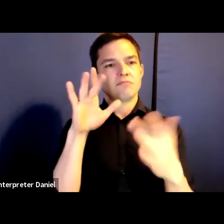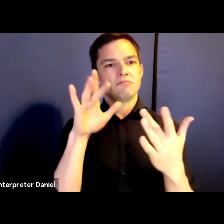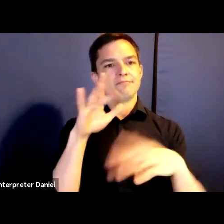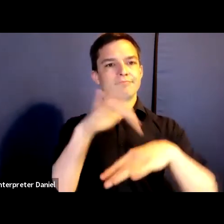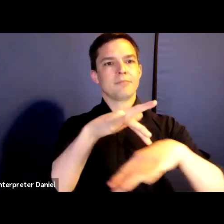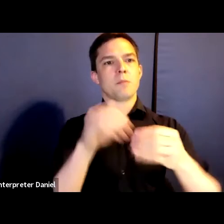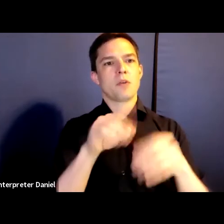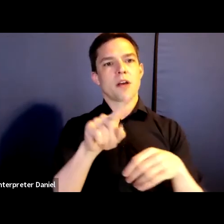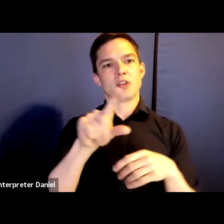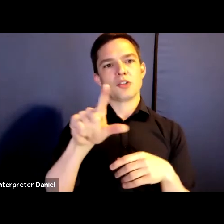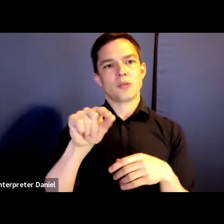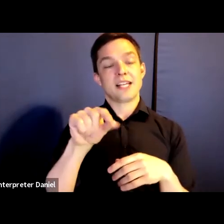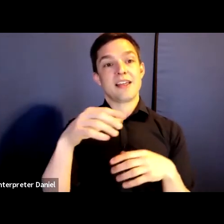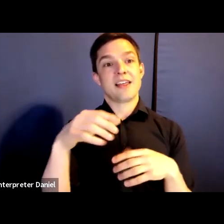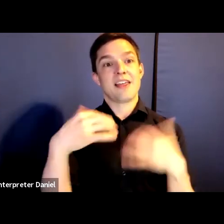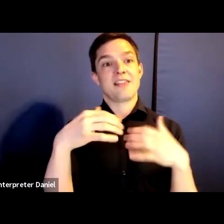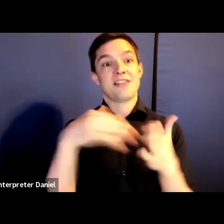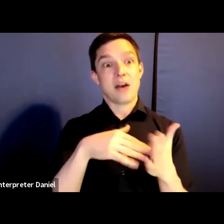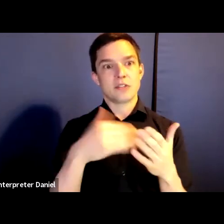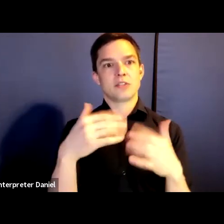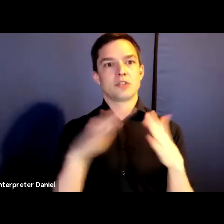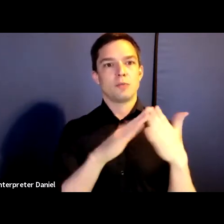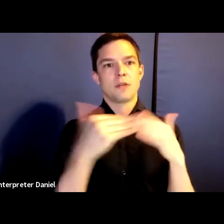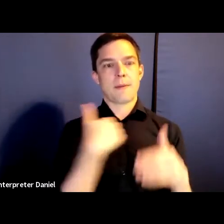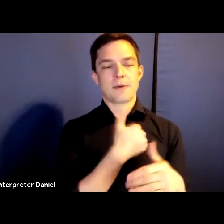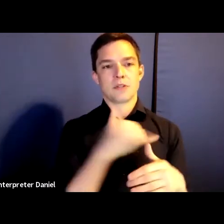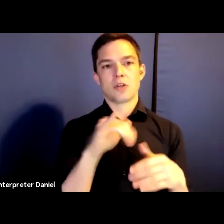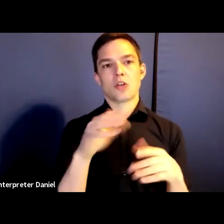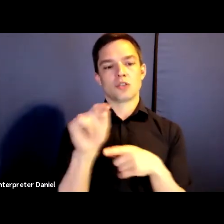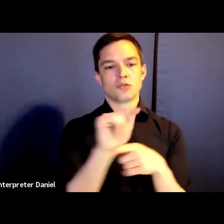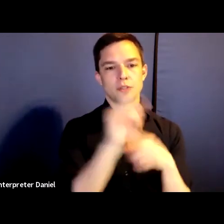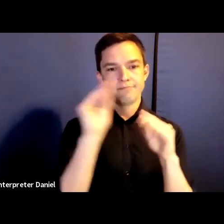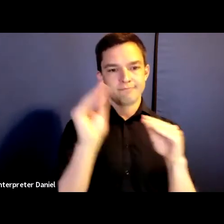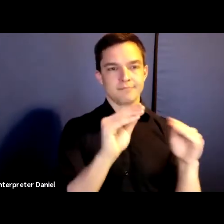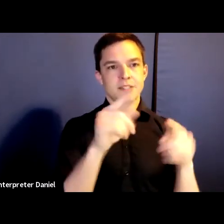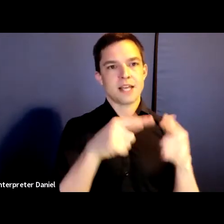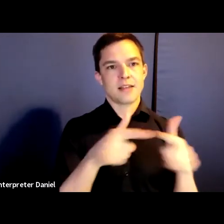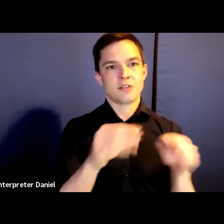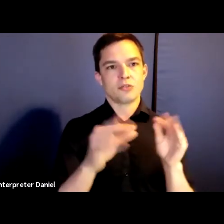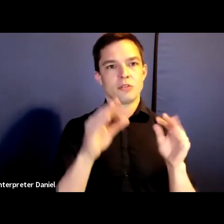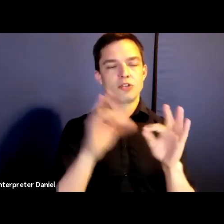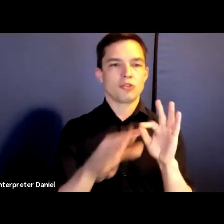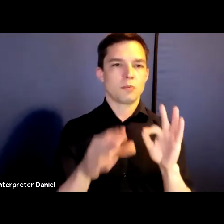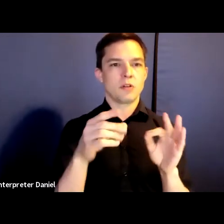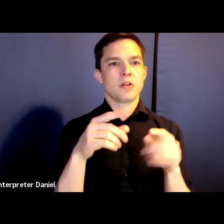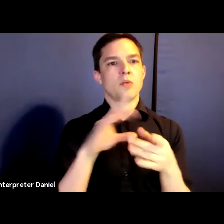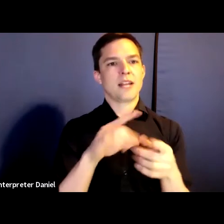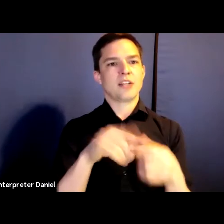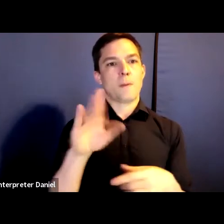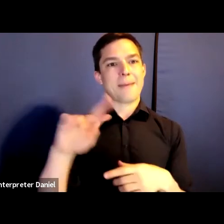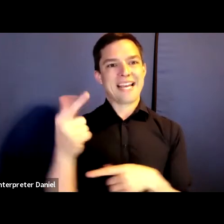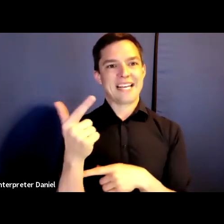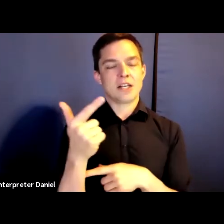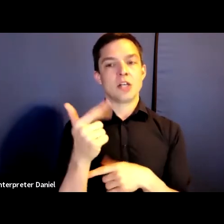members, and also trained 35 bank officers in sign language to facilitate access to banking services for people with